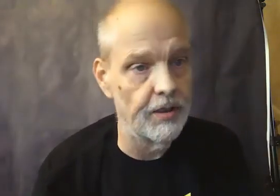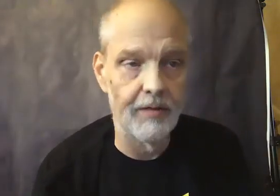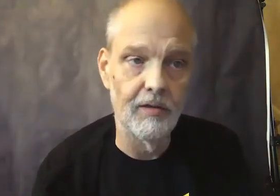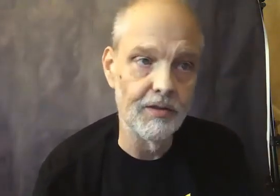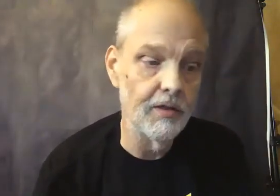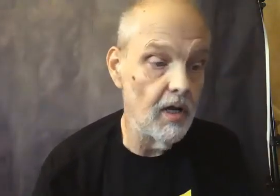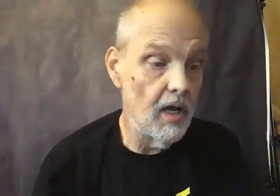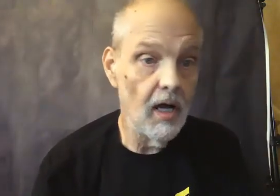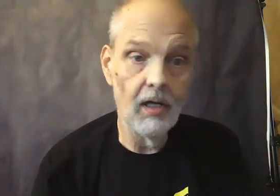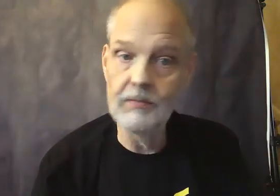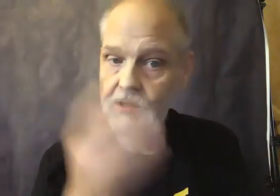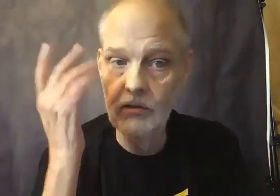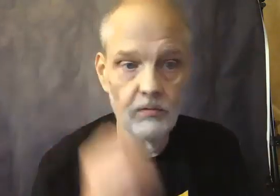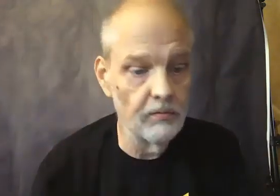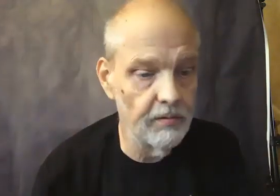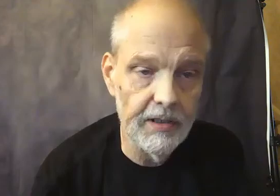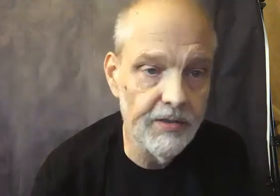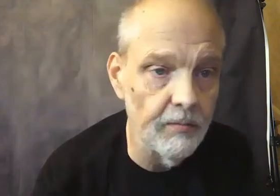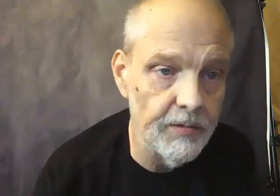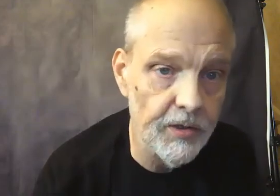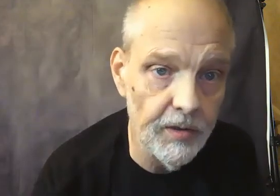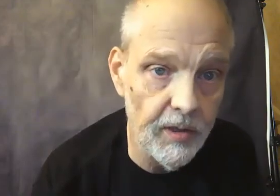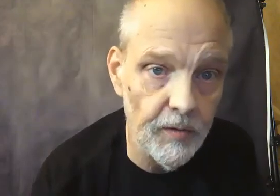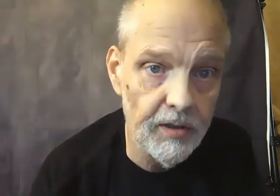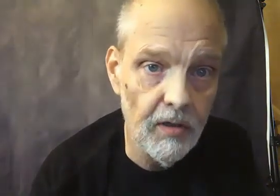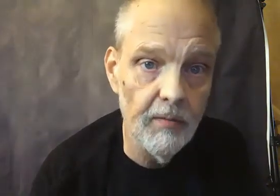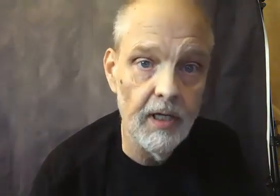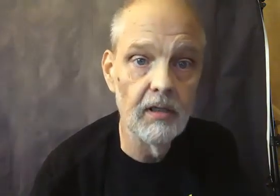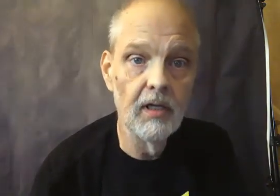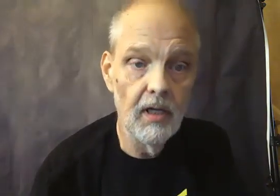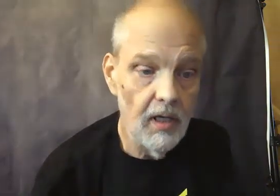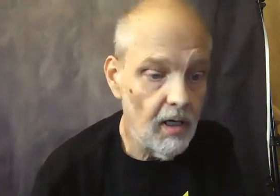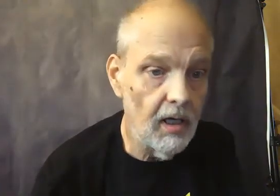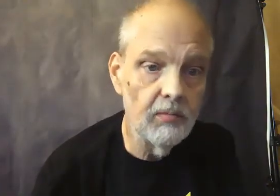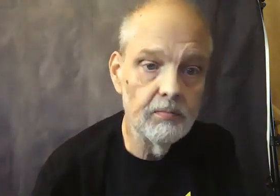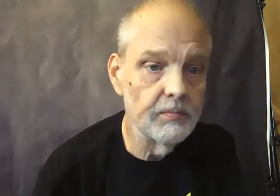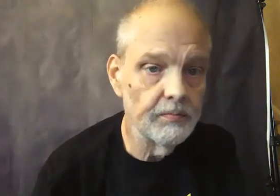deaf culture. So that's something certainly that we could talk about.